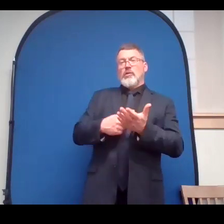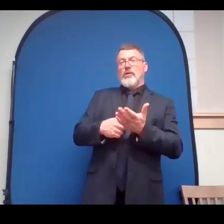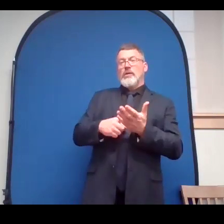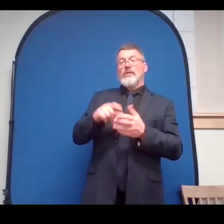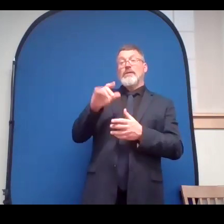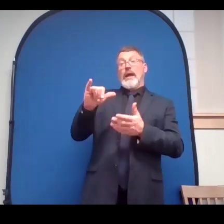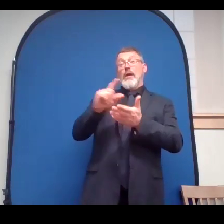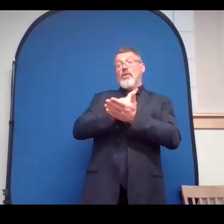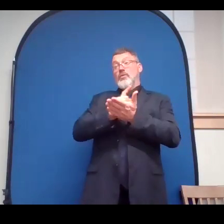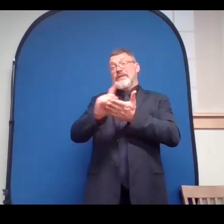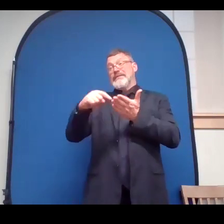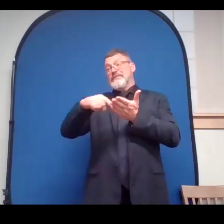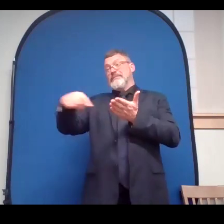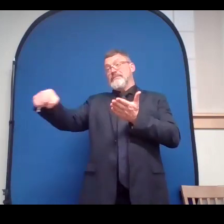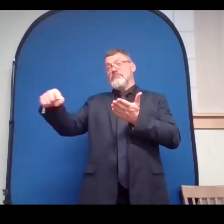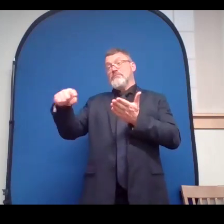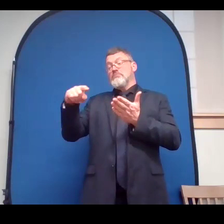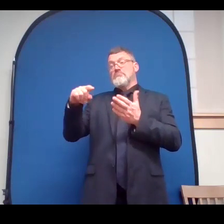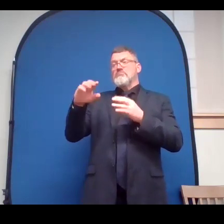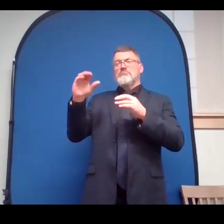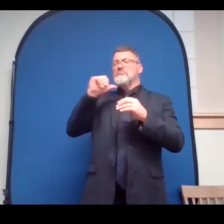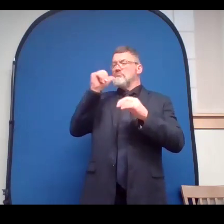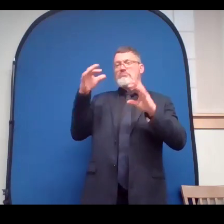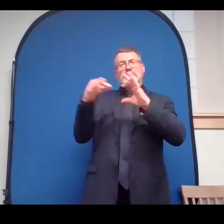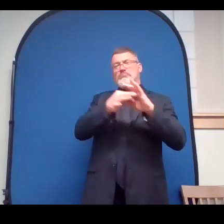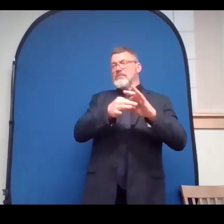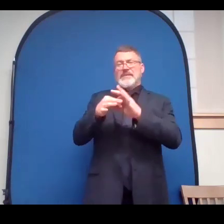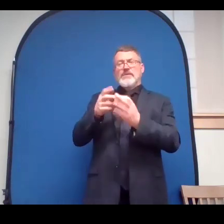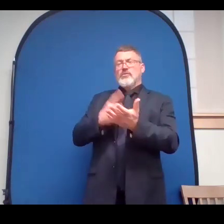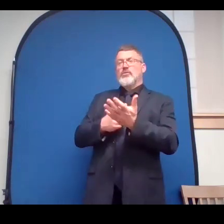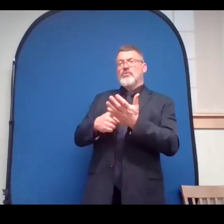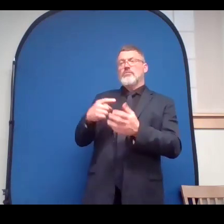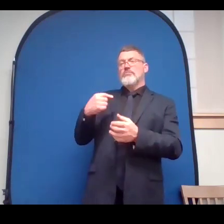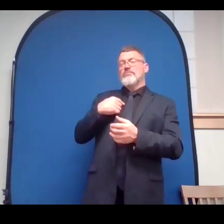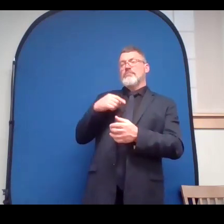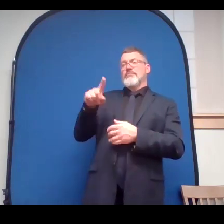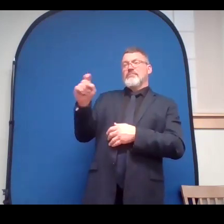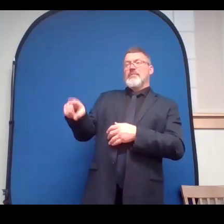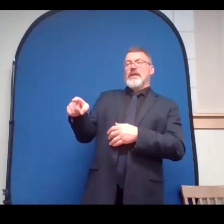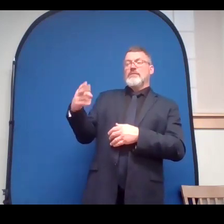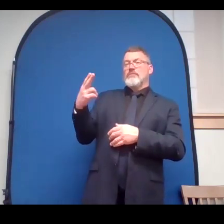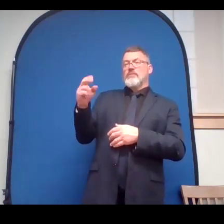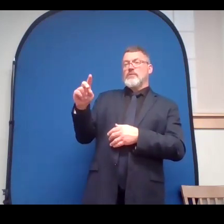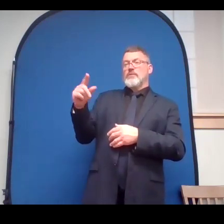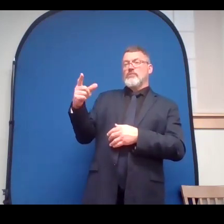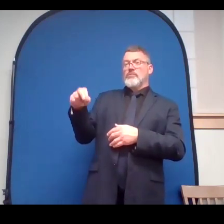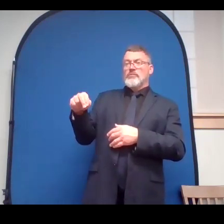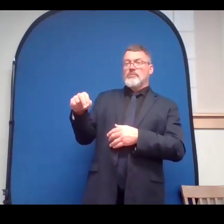unrelated discussion regarding Hodgson, I did ask Hodgson, who called me,